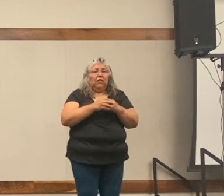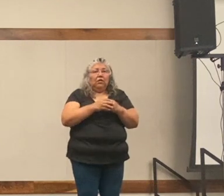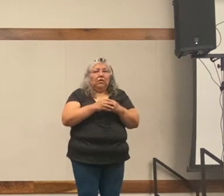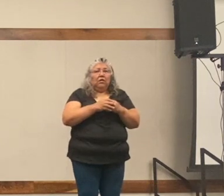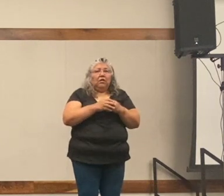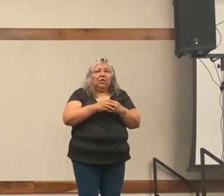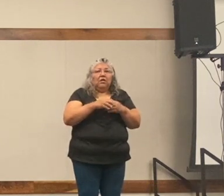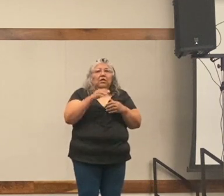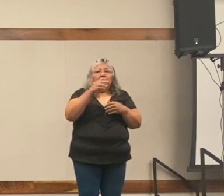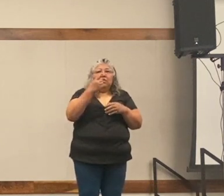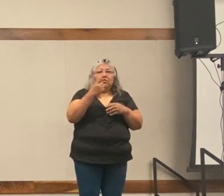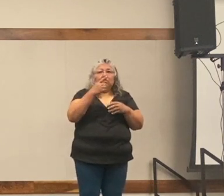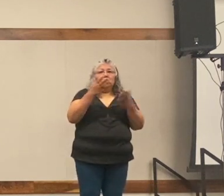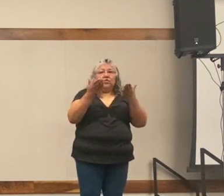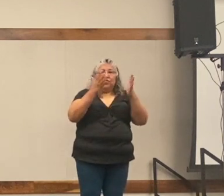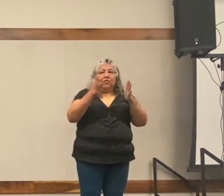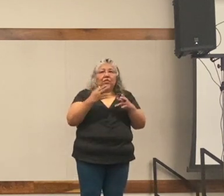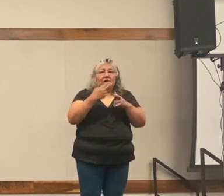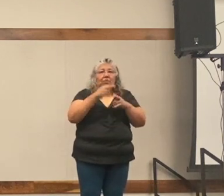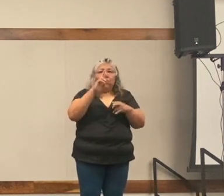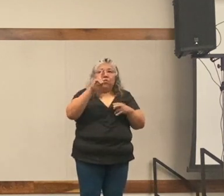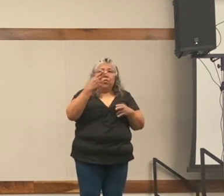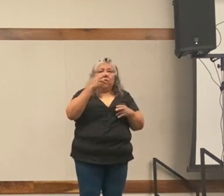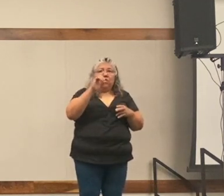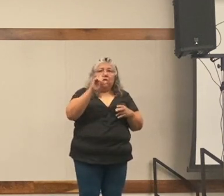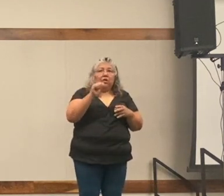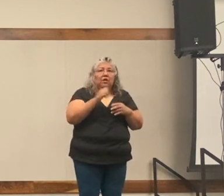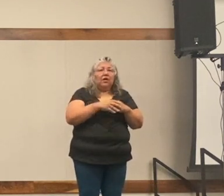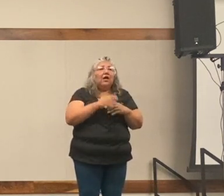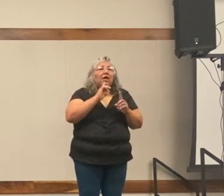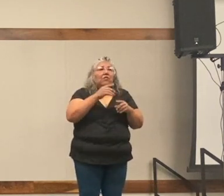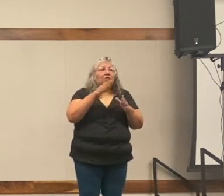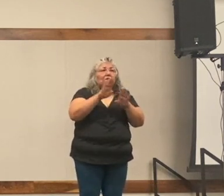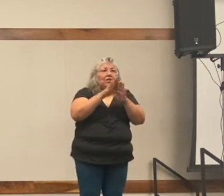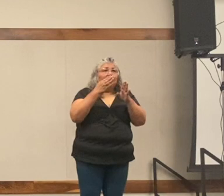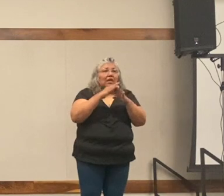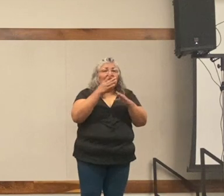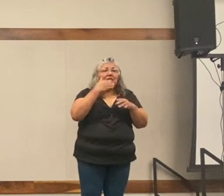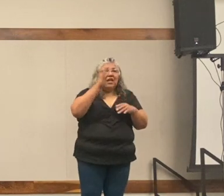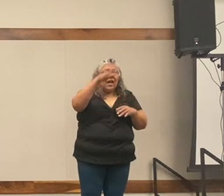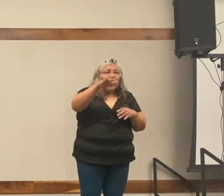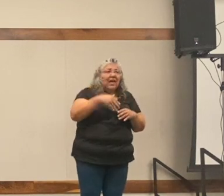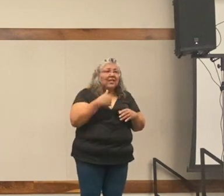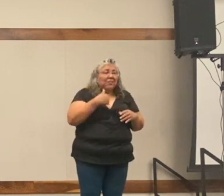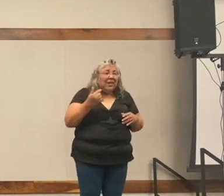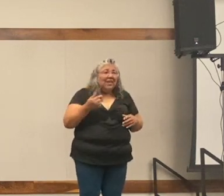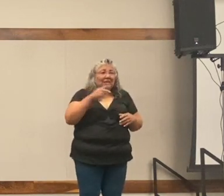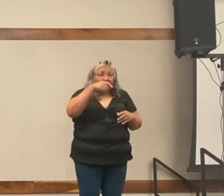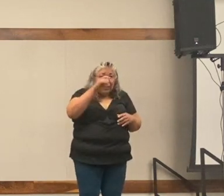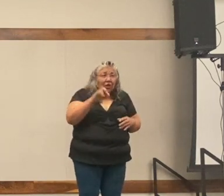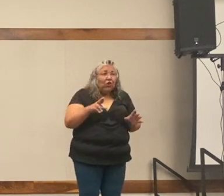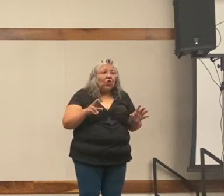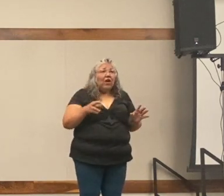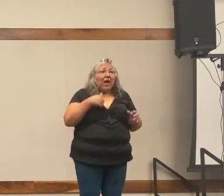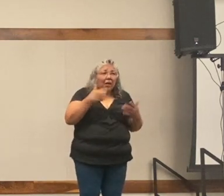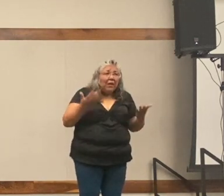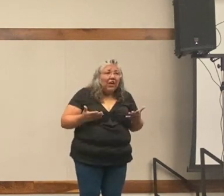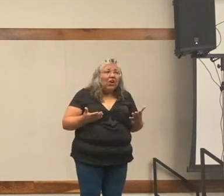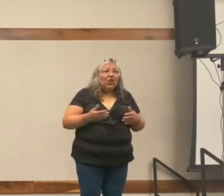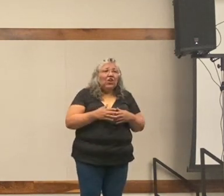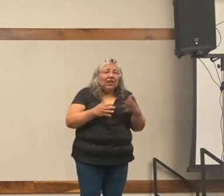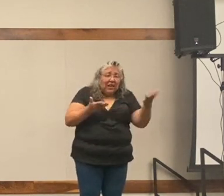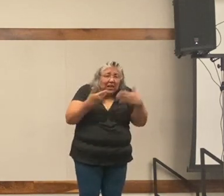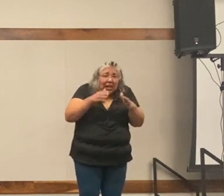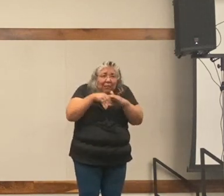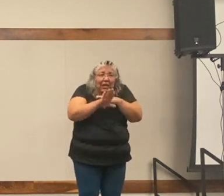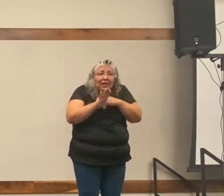servant named Rhoda, she comes to answer the gate, right? So he's like, hey, it's me, it's Peter.